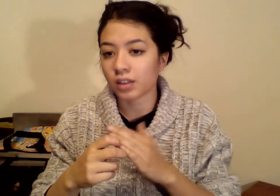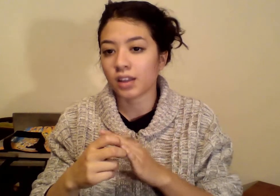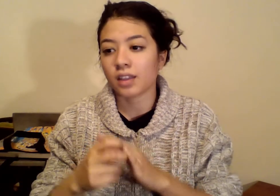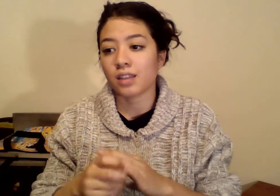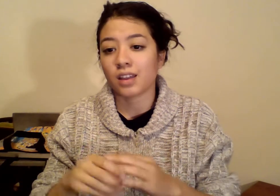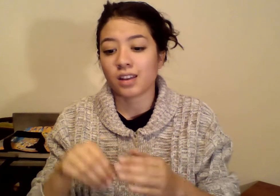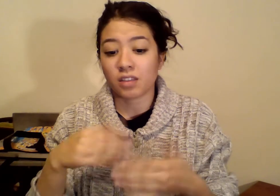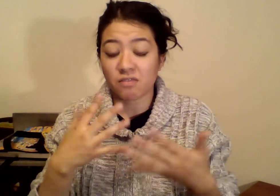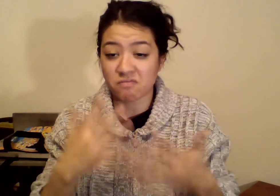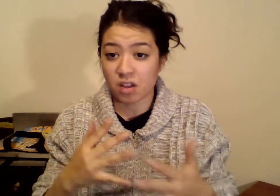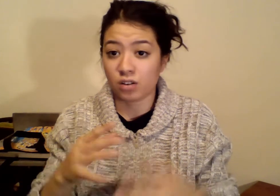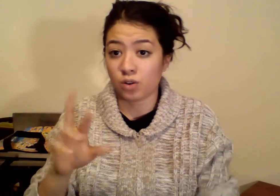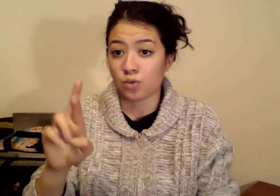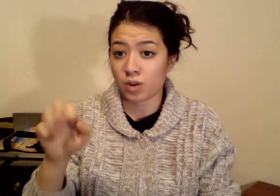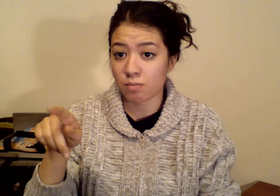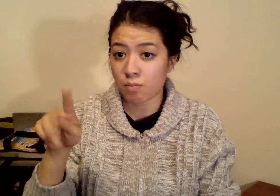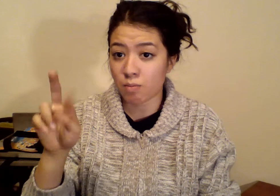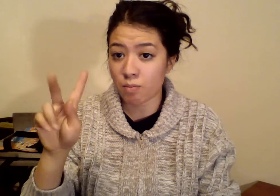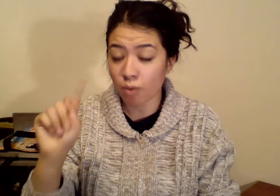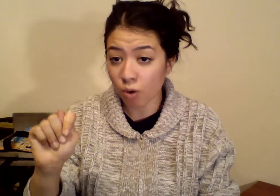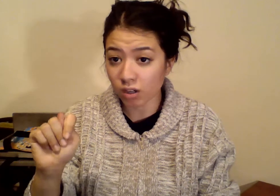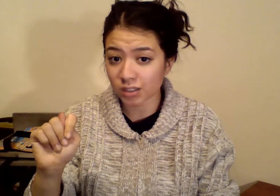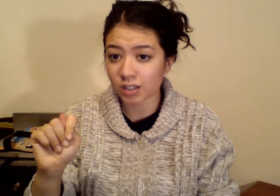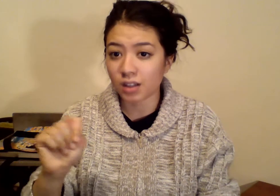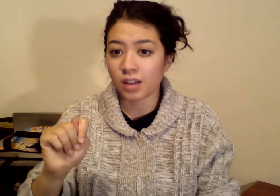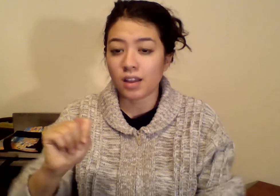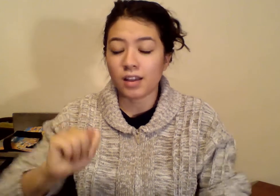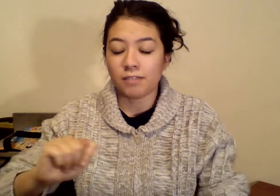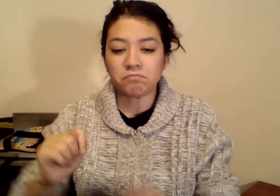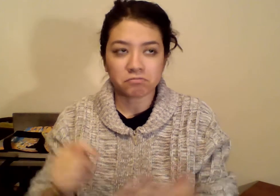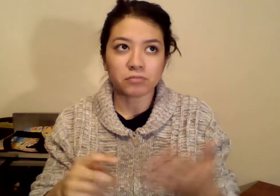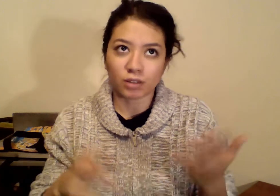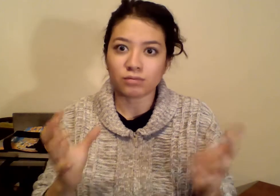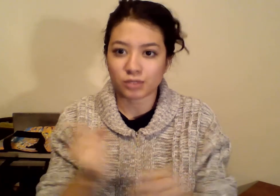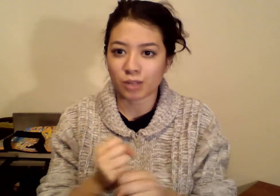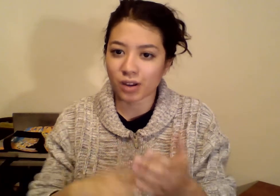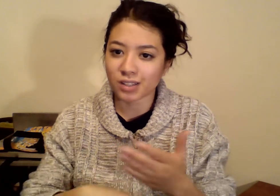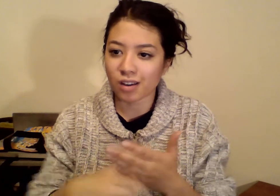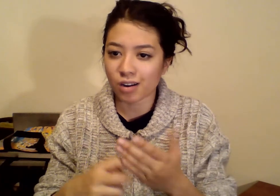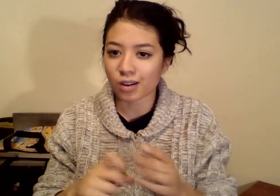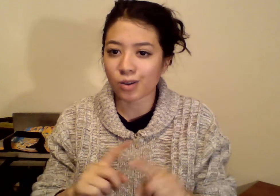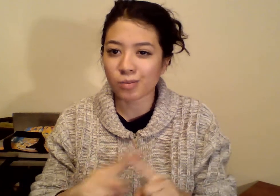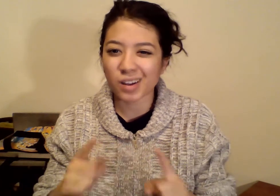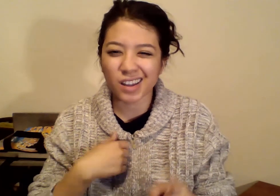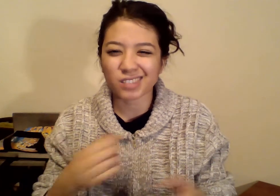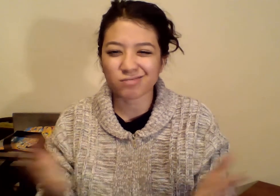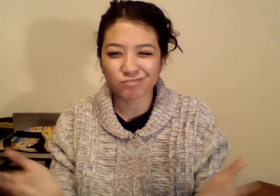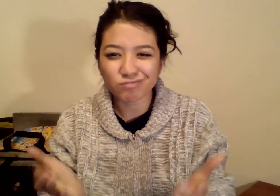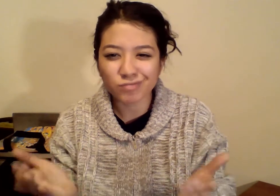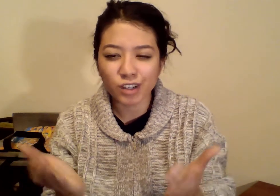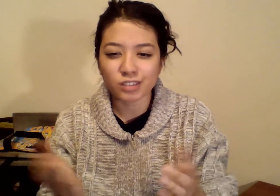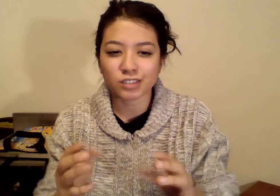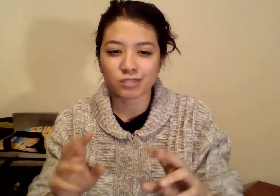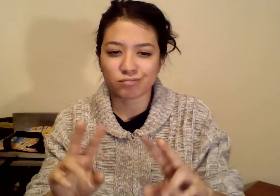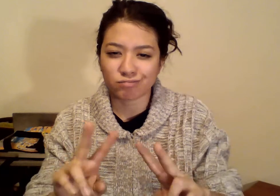But what I encourage them to do is look for the issues in the article. So, for example, if you have 2 articles on